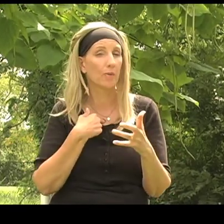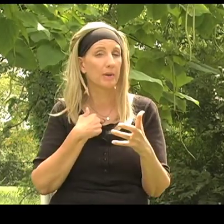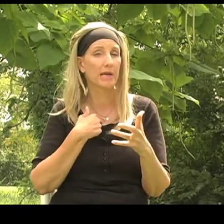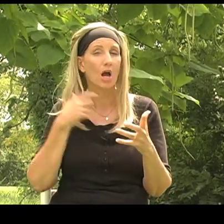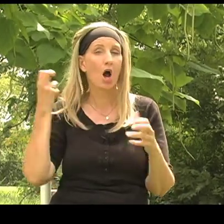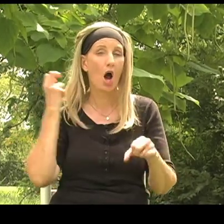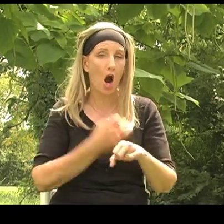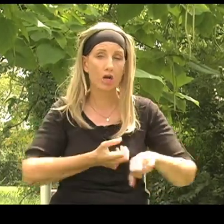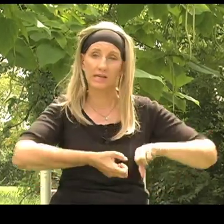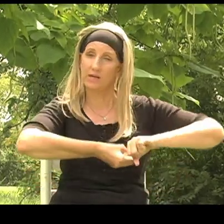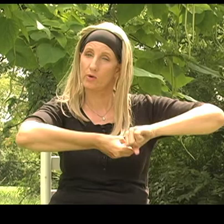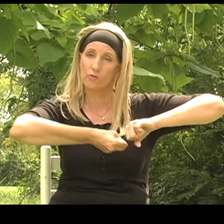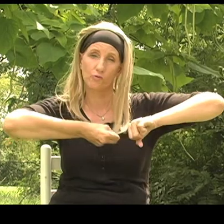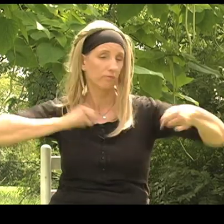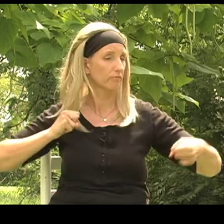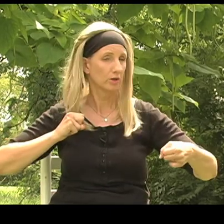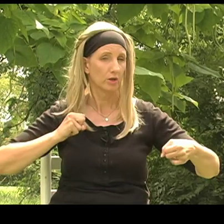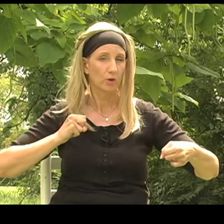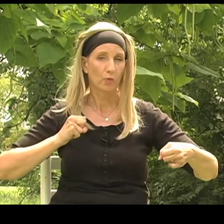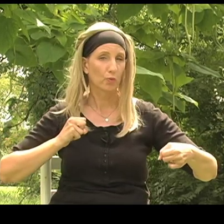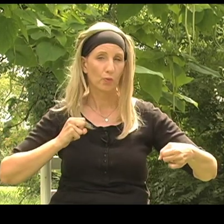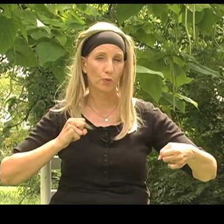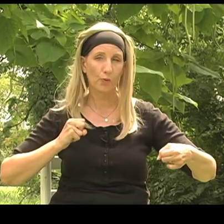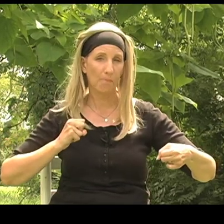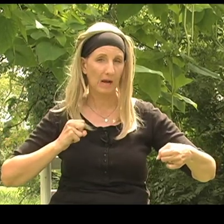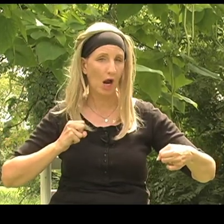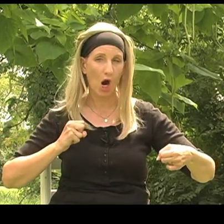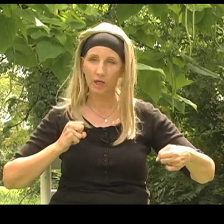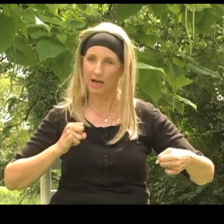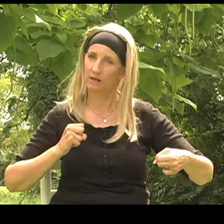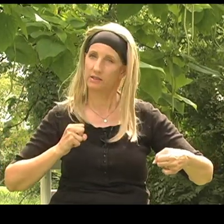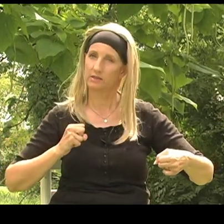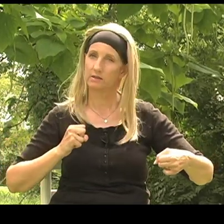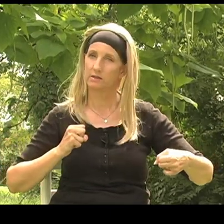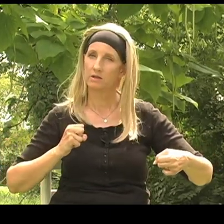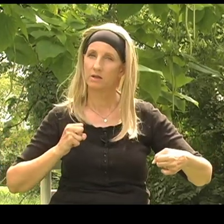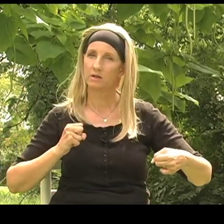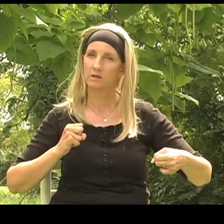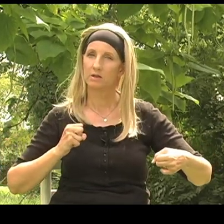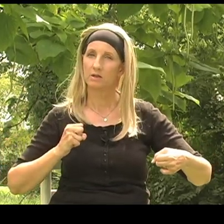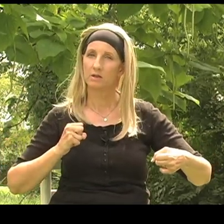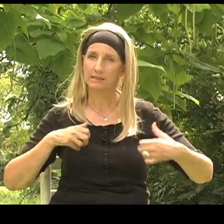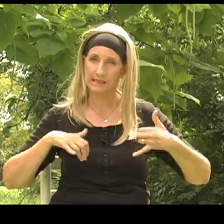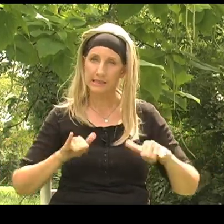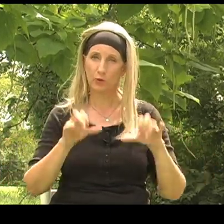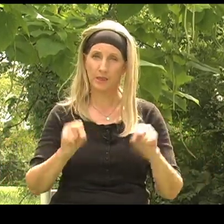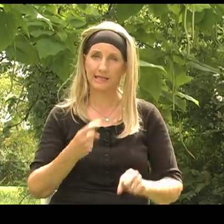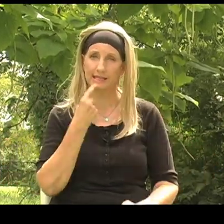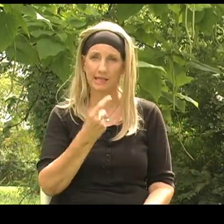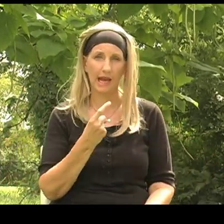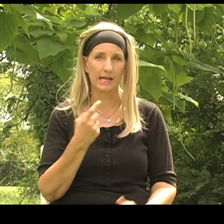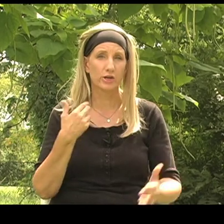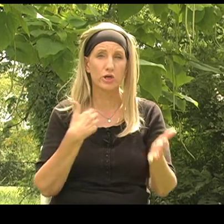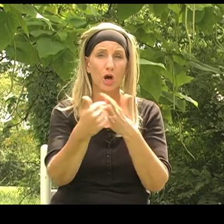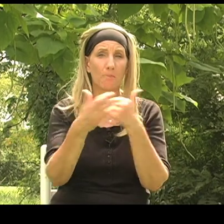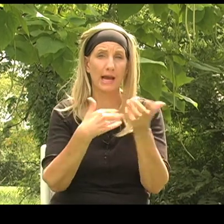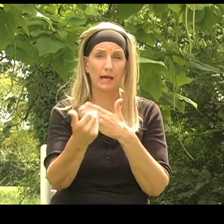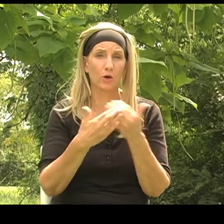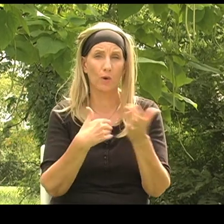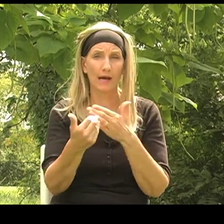be hard and it would rip my heart out. Still we can say, no matter what